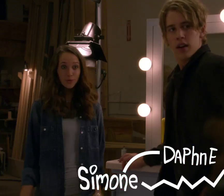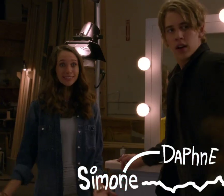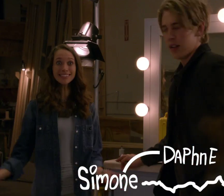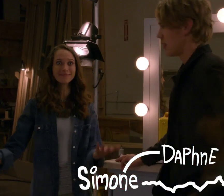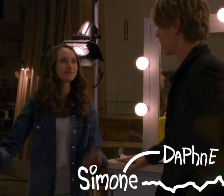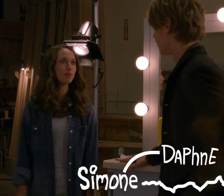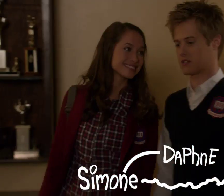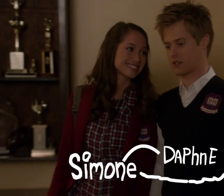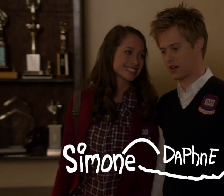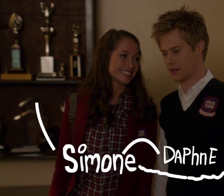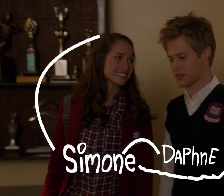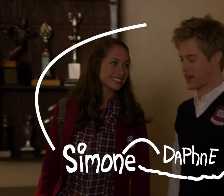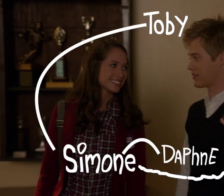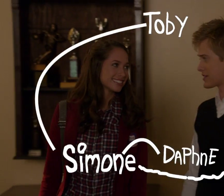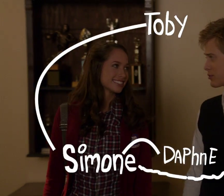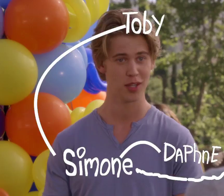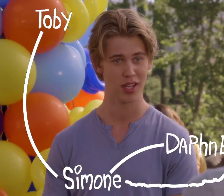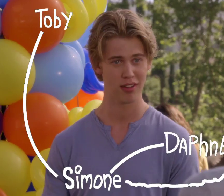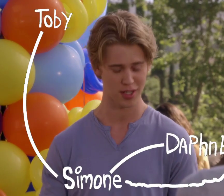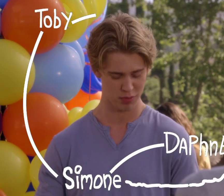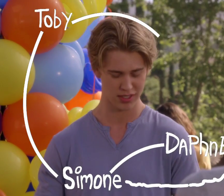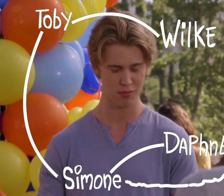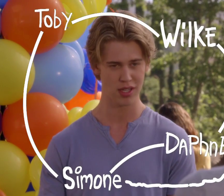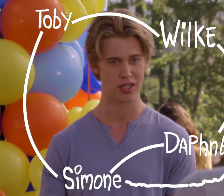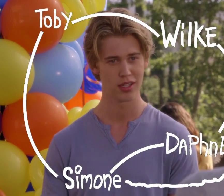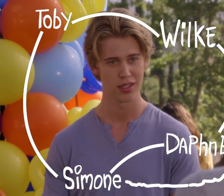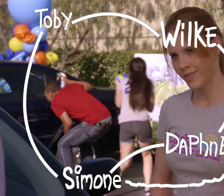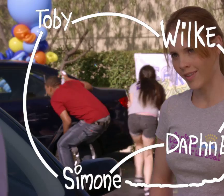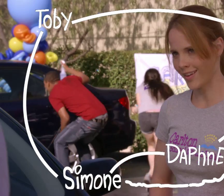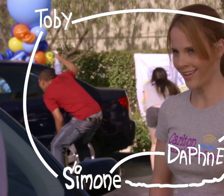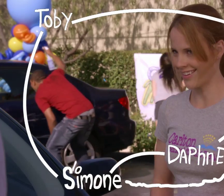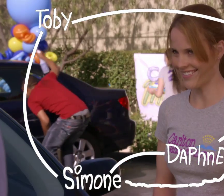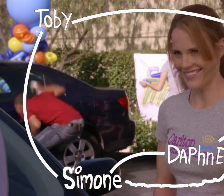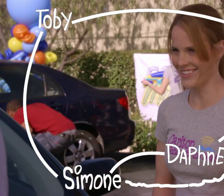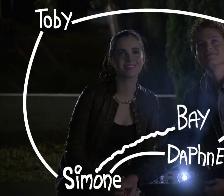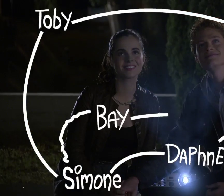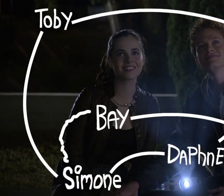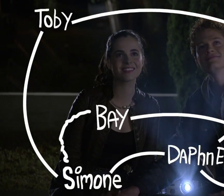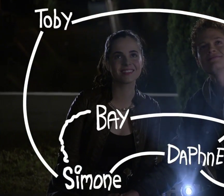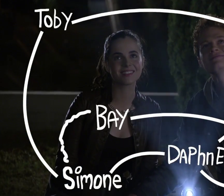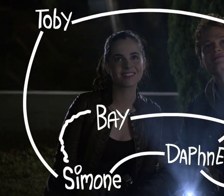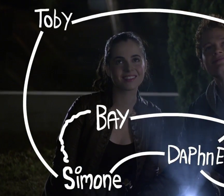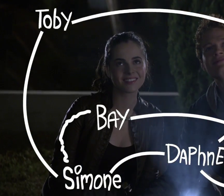falling out. Simone was also dating Toby, who is buds with Daphne's new flame, Wilkie. Oh yeah, and Bay's still dating Daphne's best friend,